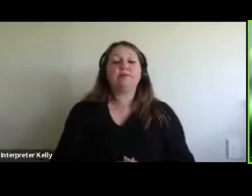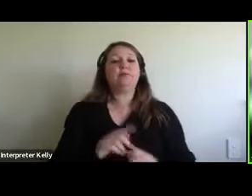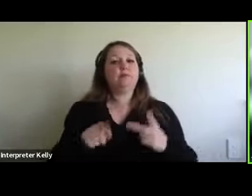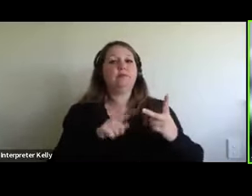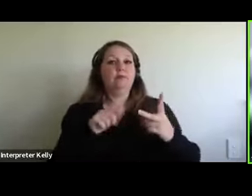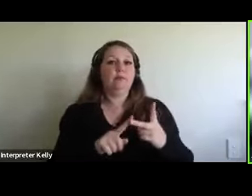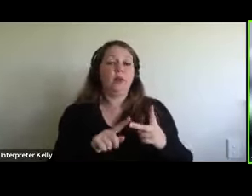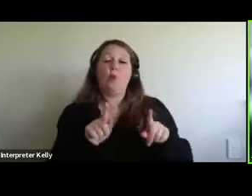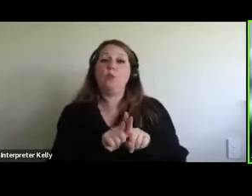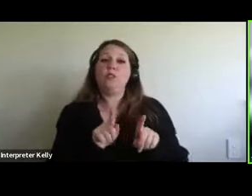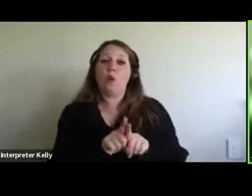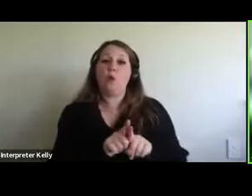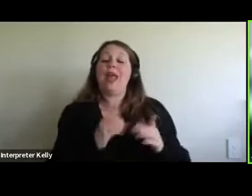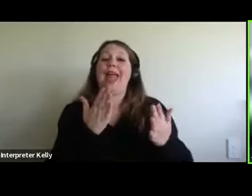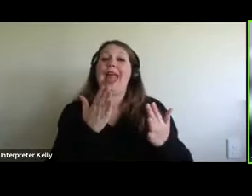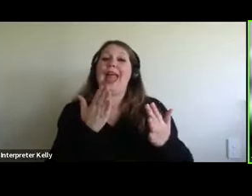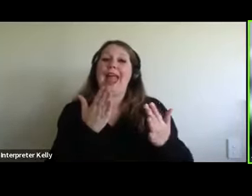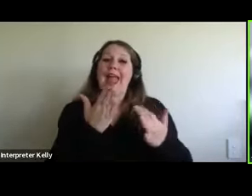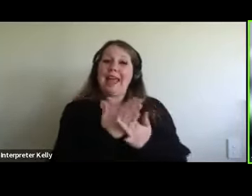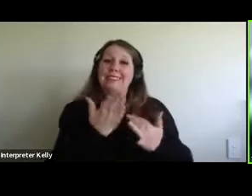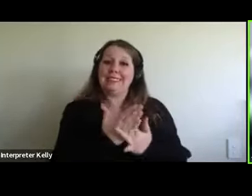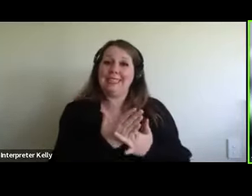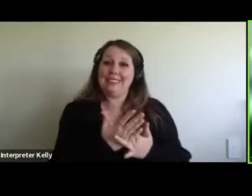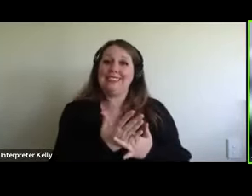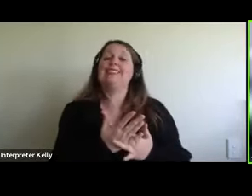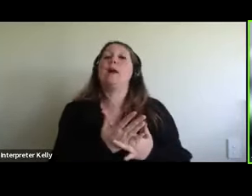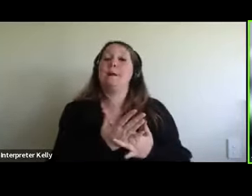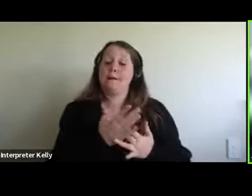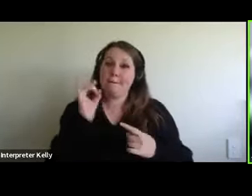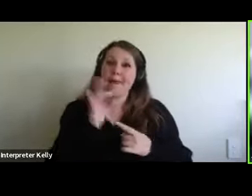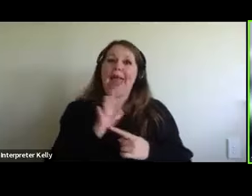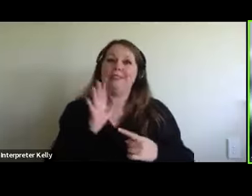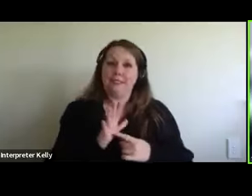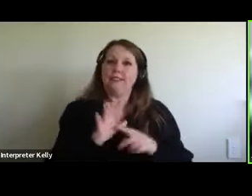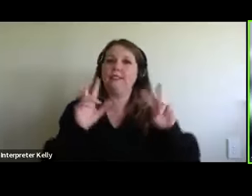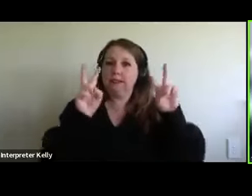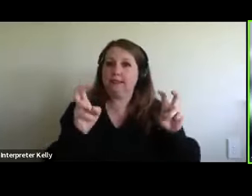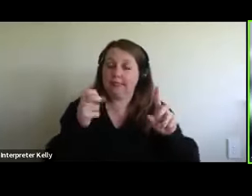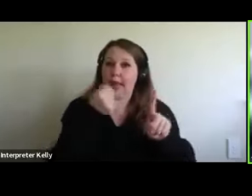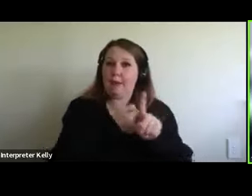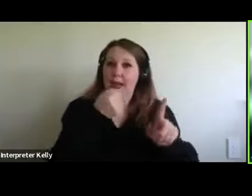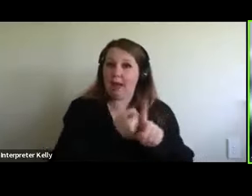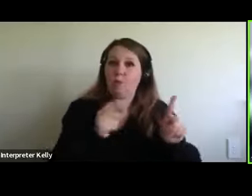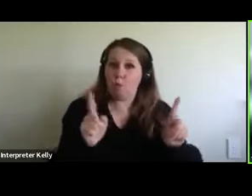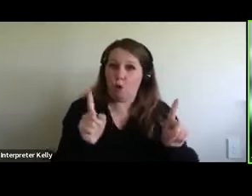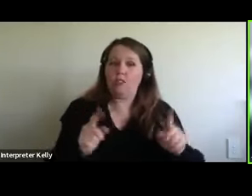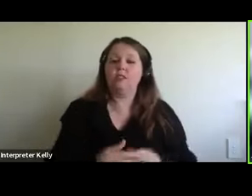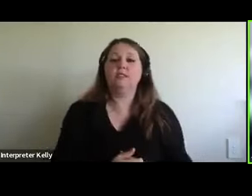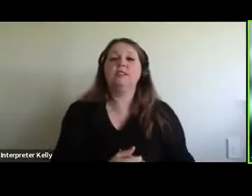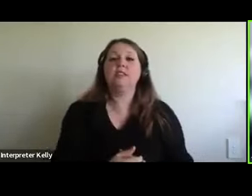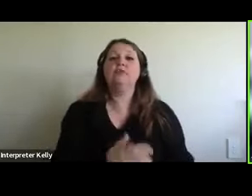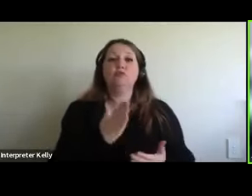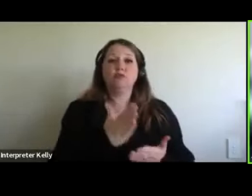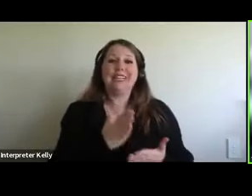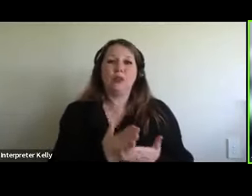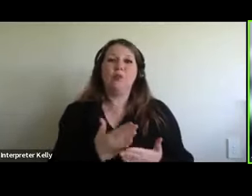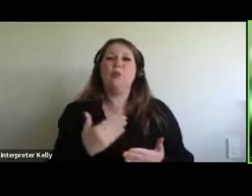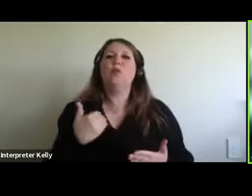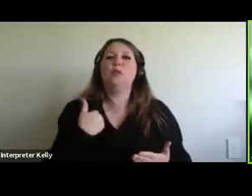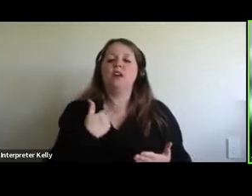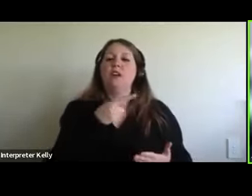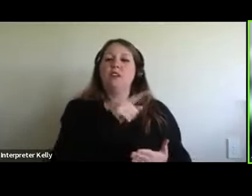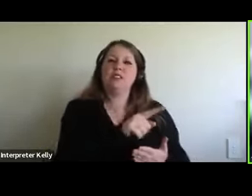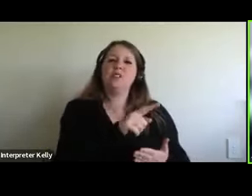the accessibility legislation to be a lens through which you can filter and prevent other legislations to